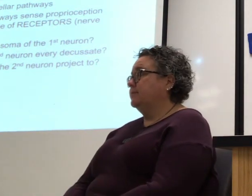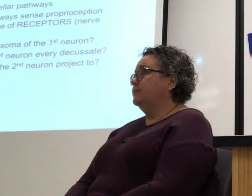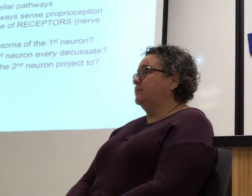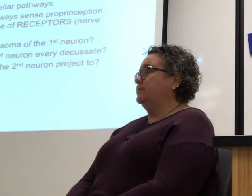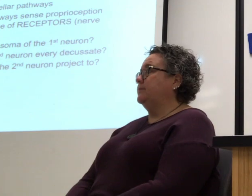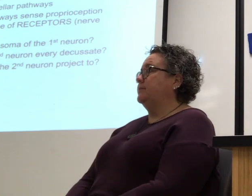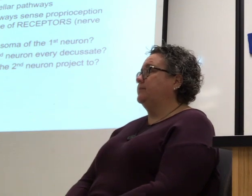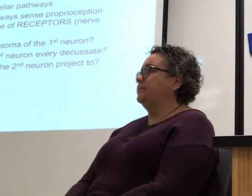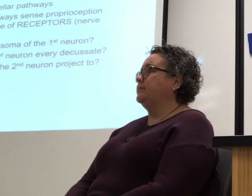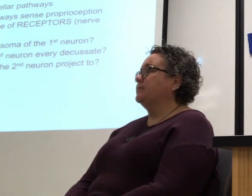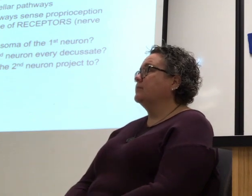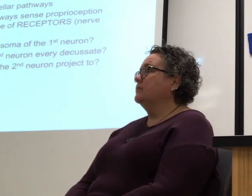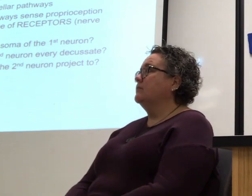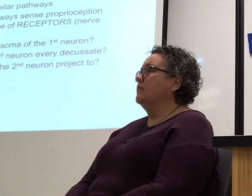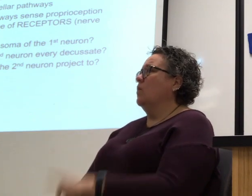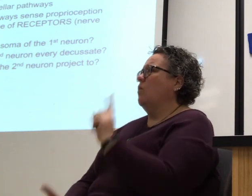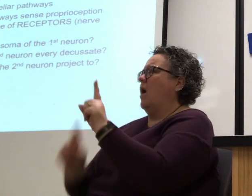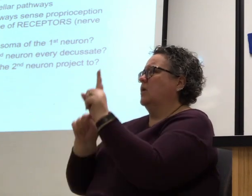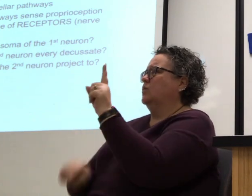What have I got up to 11?